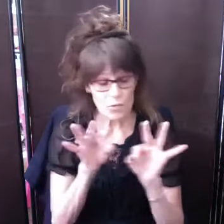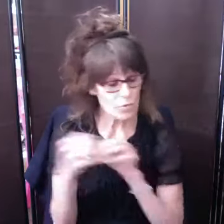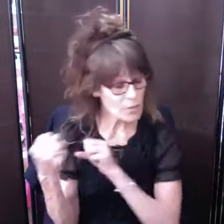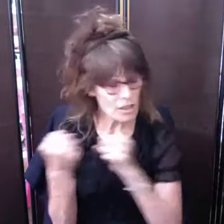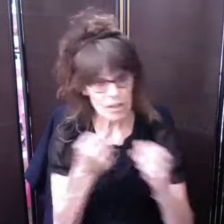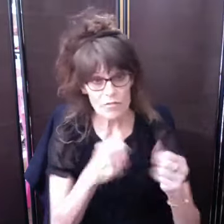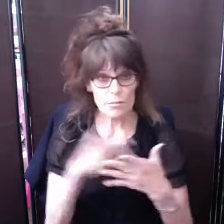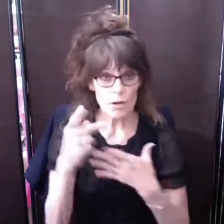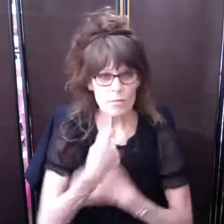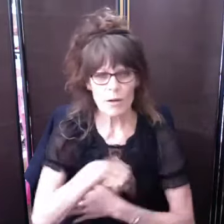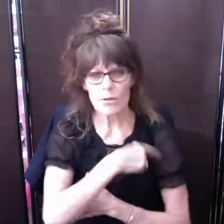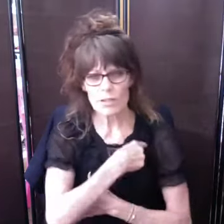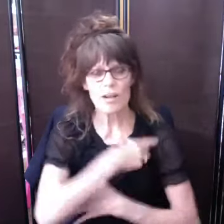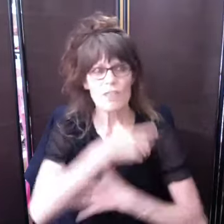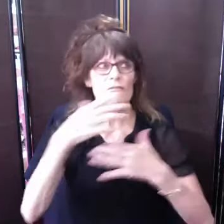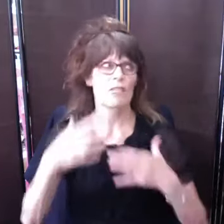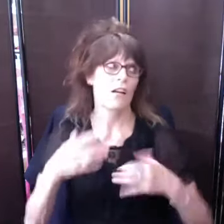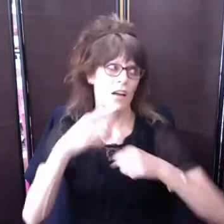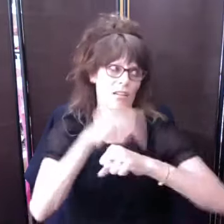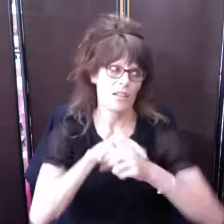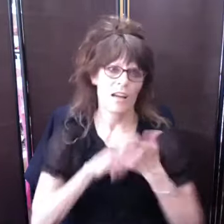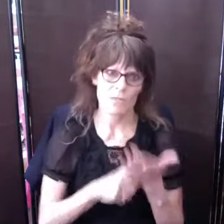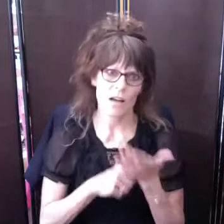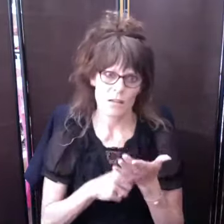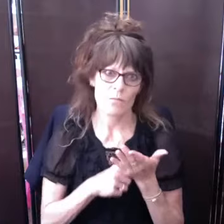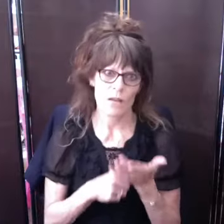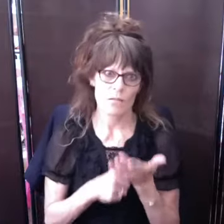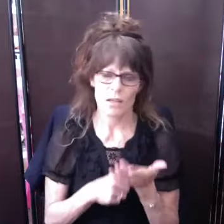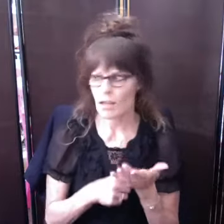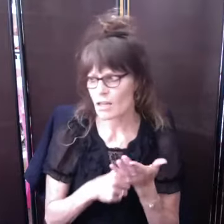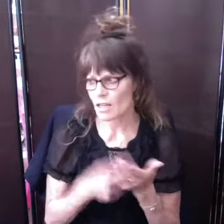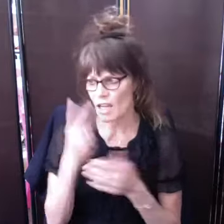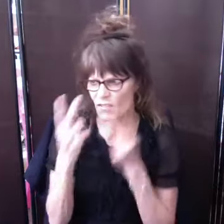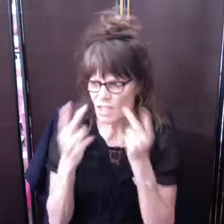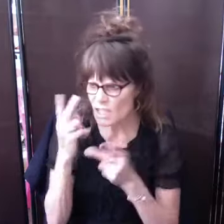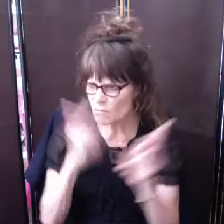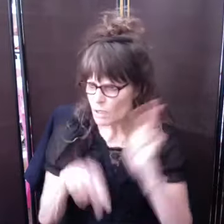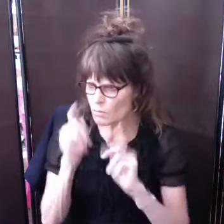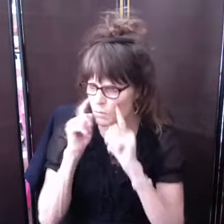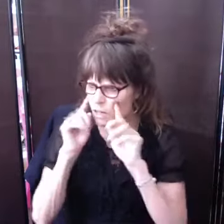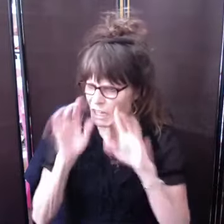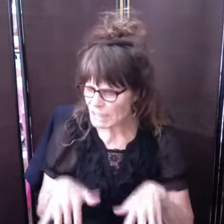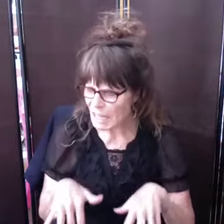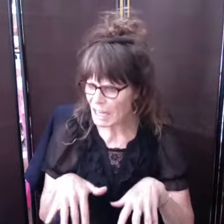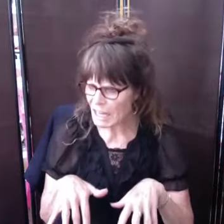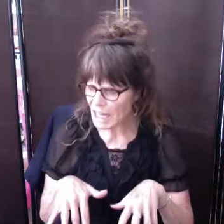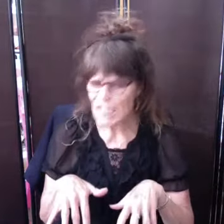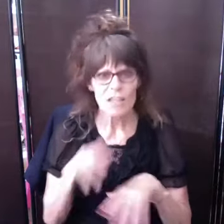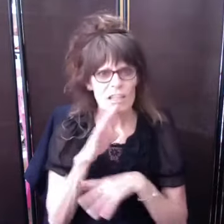we spend a lot of time talking about that, and I've seen people just break down at a microphone to talk about, please don't